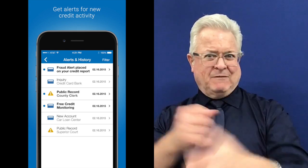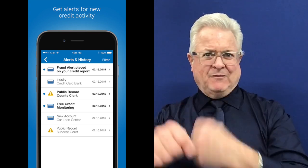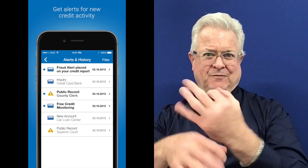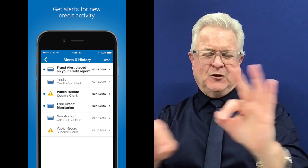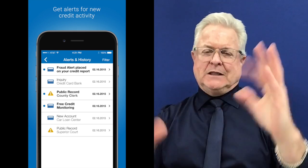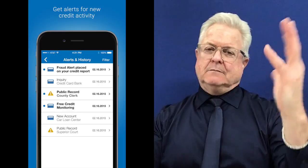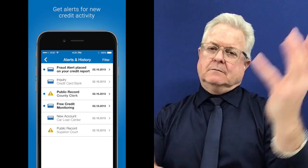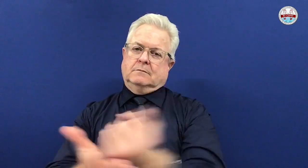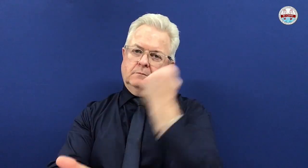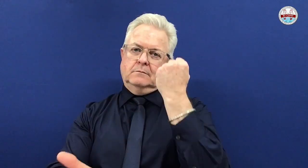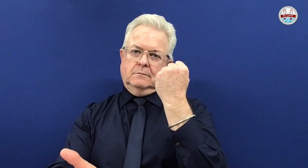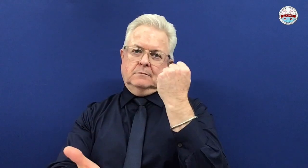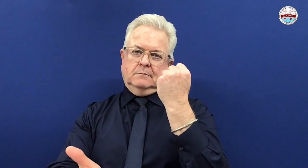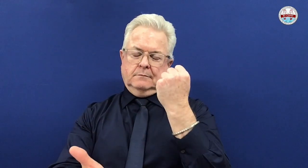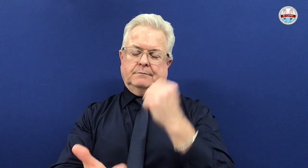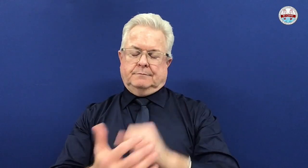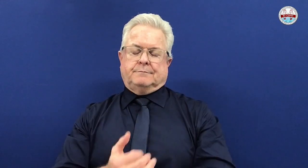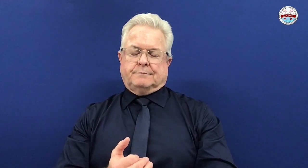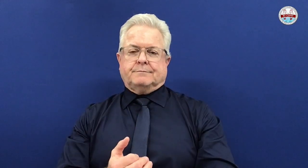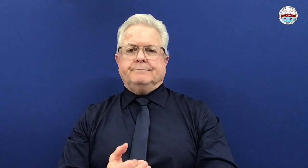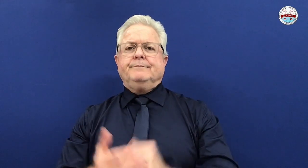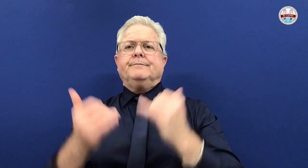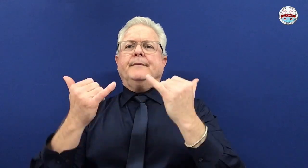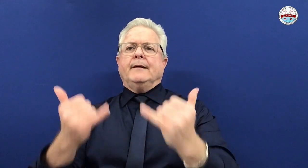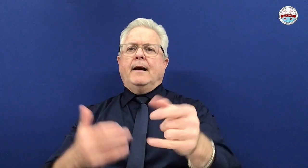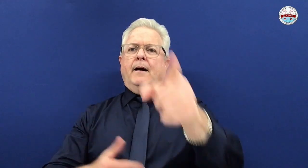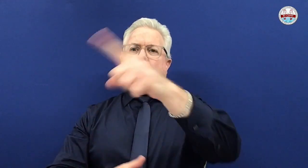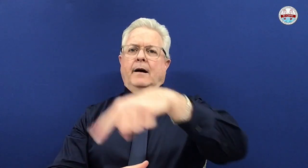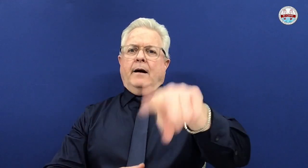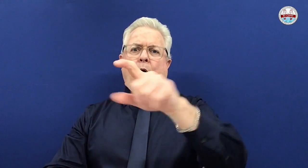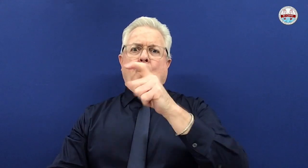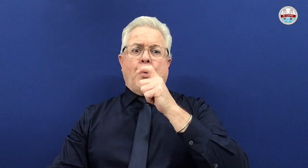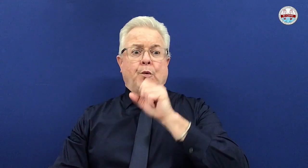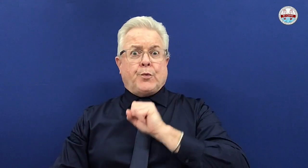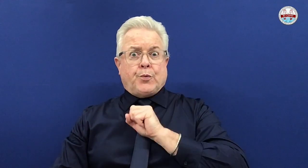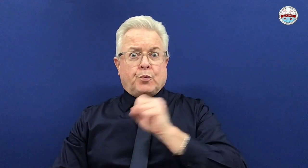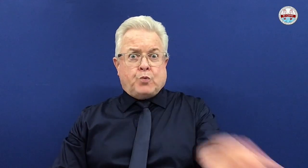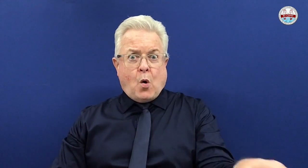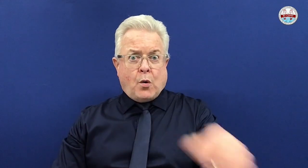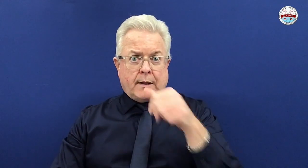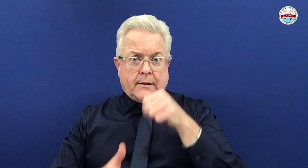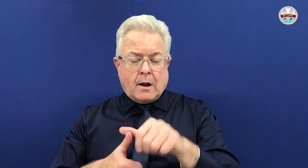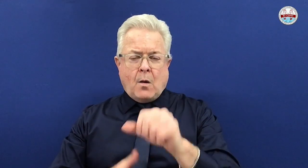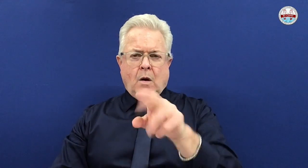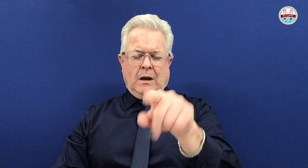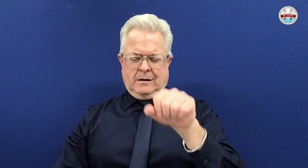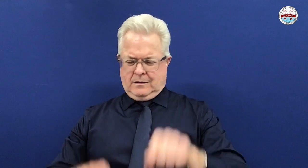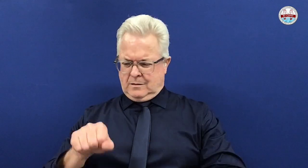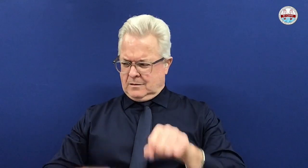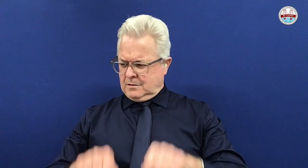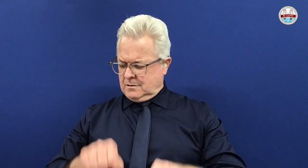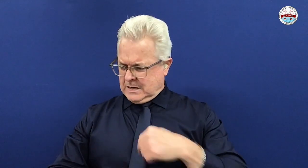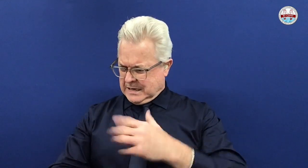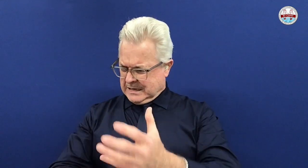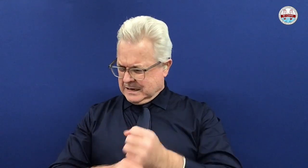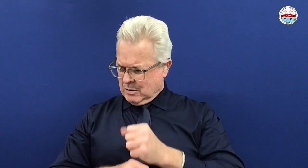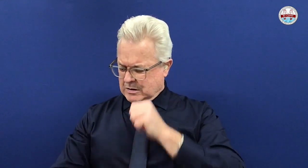you, and let you know if there was any kind of a breach. You'll get this protection for 5 years for free. Maybe you tossed the